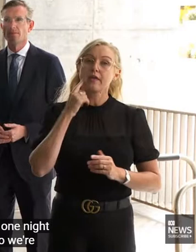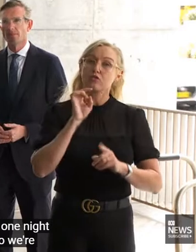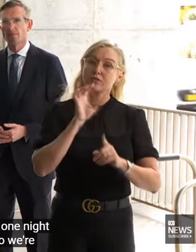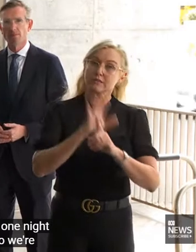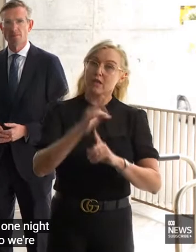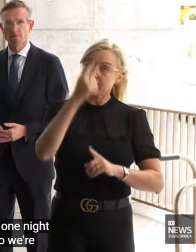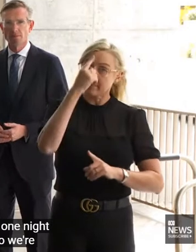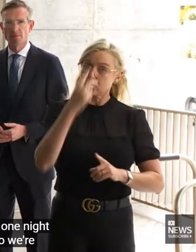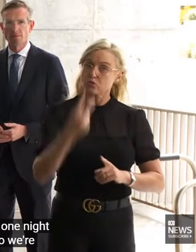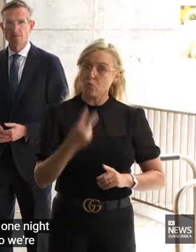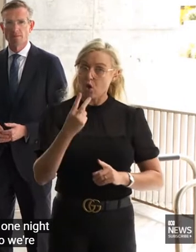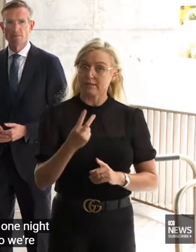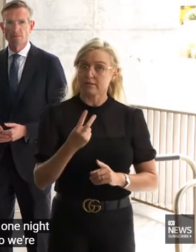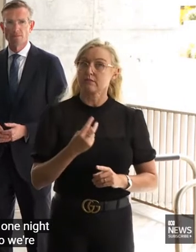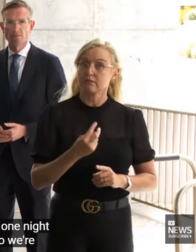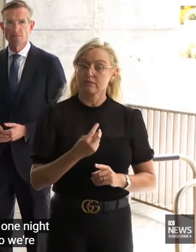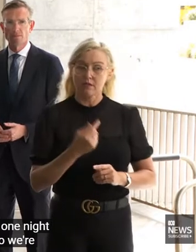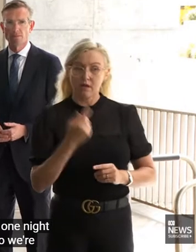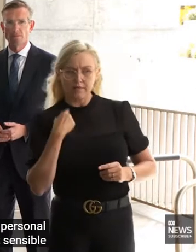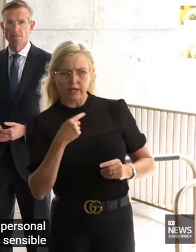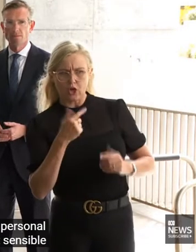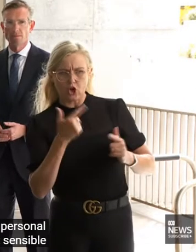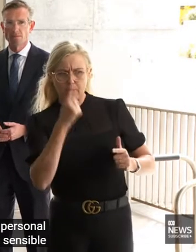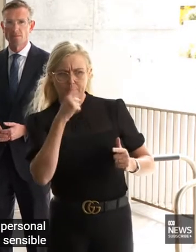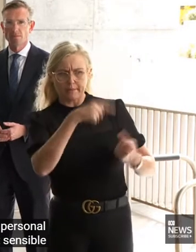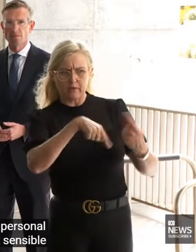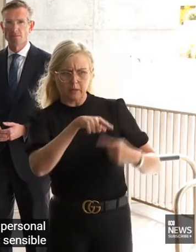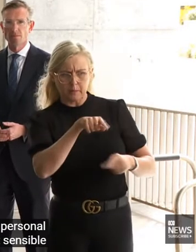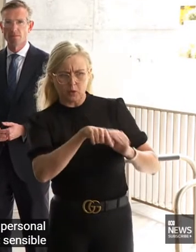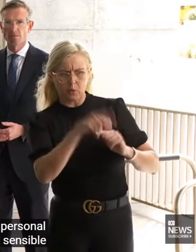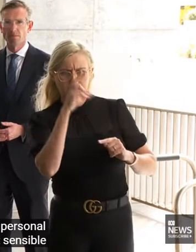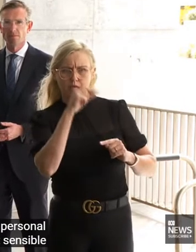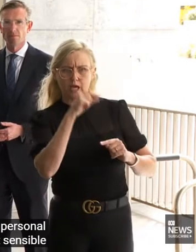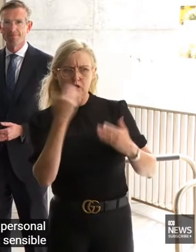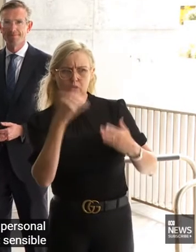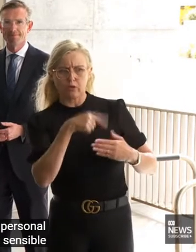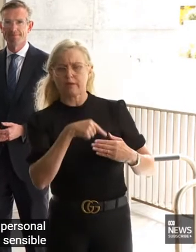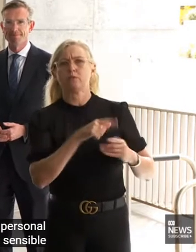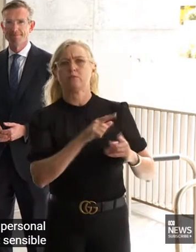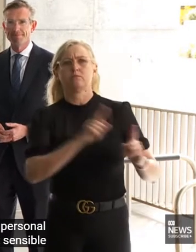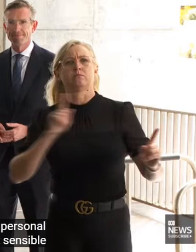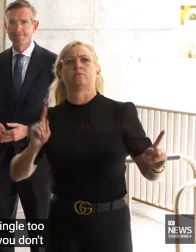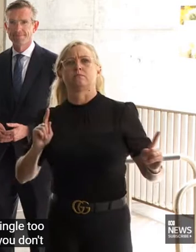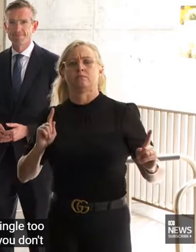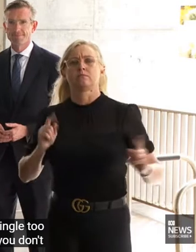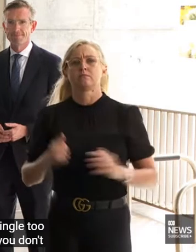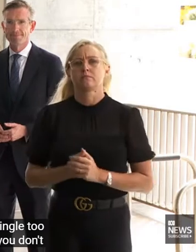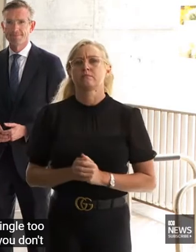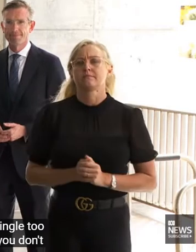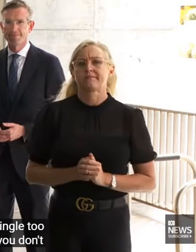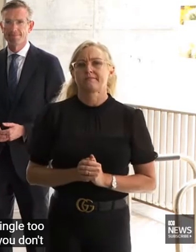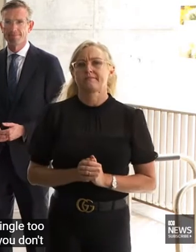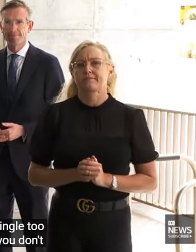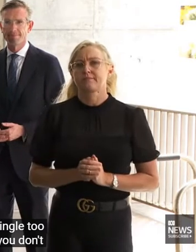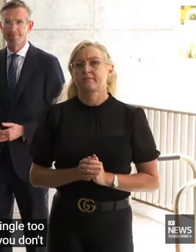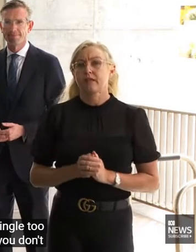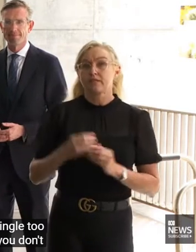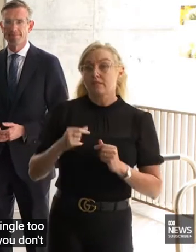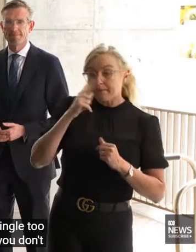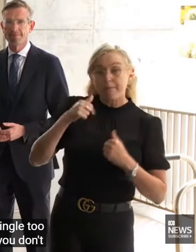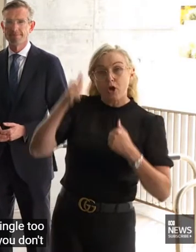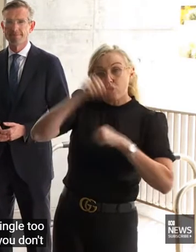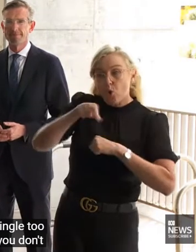responsibility. Get sensible, folks. Don't try and mingle too closely with people you don't know, and in some cases even with the people you